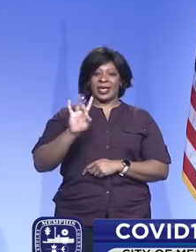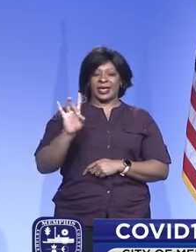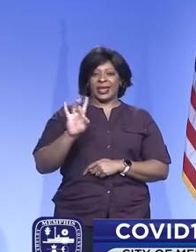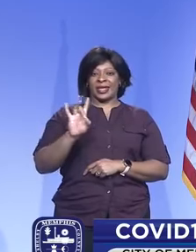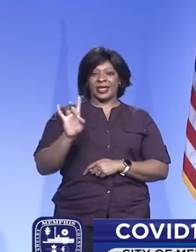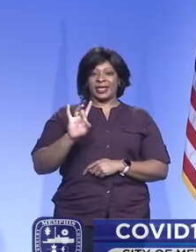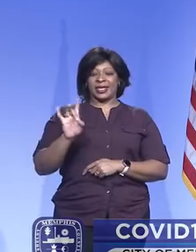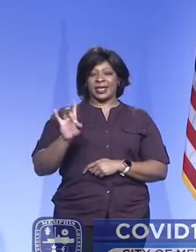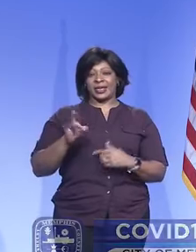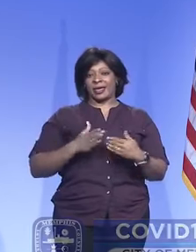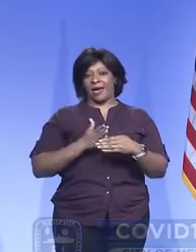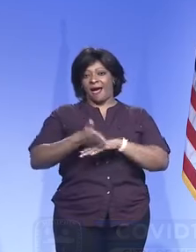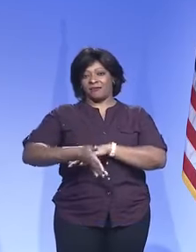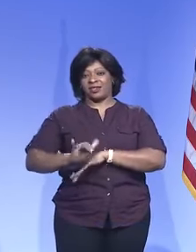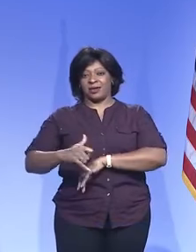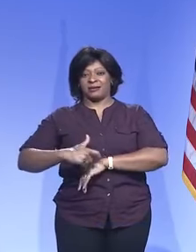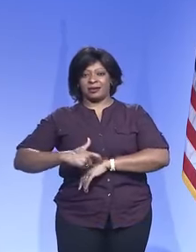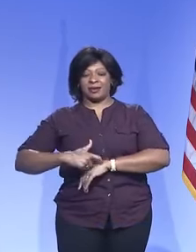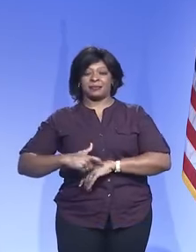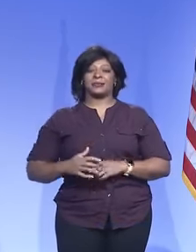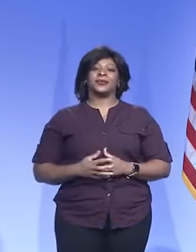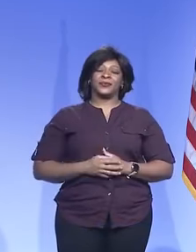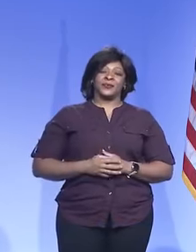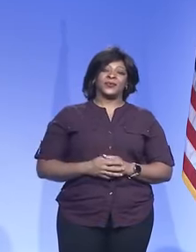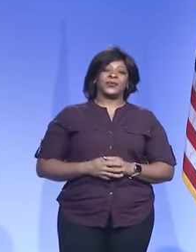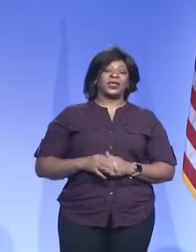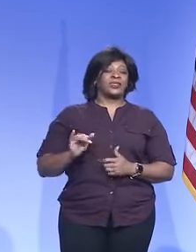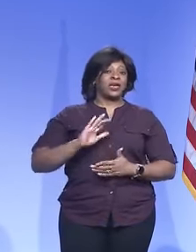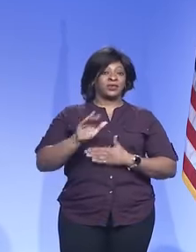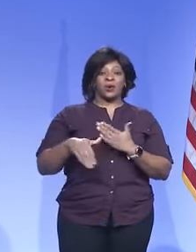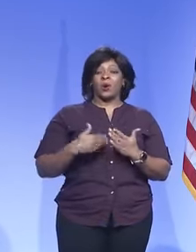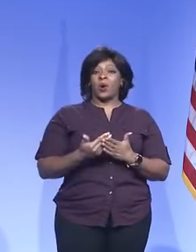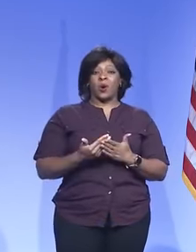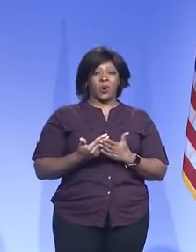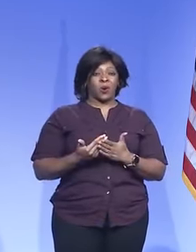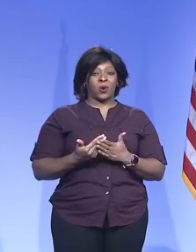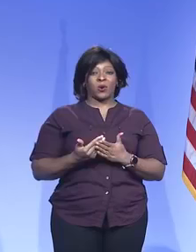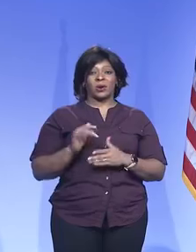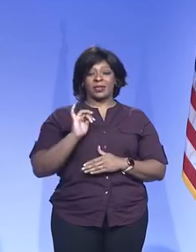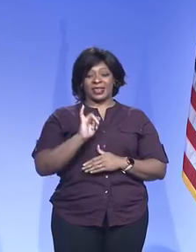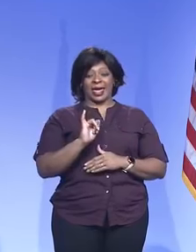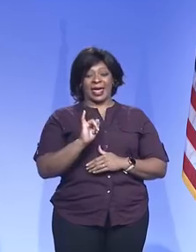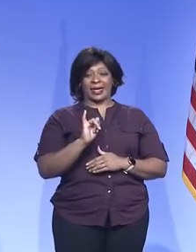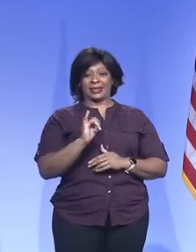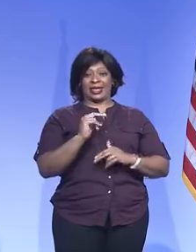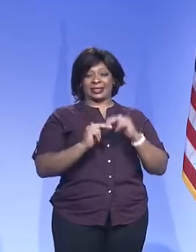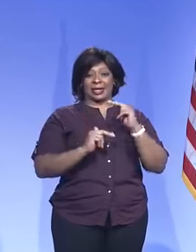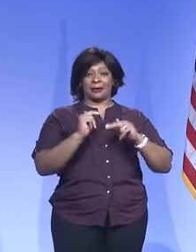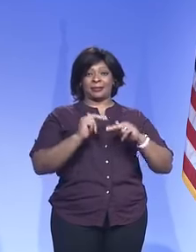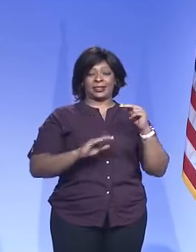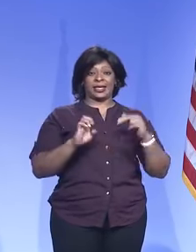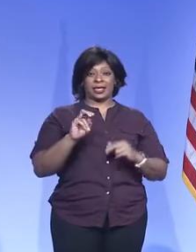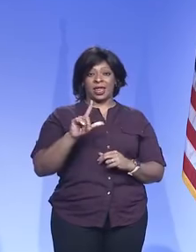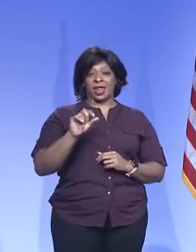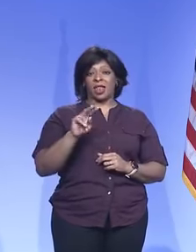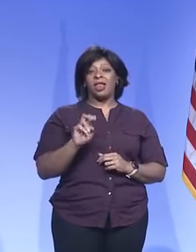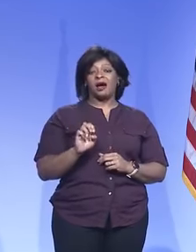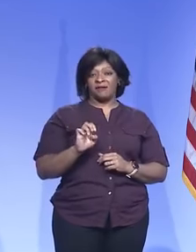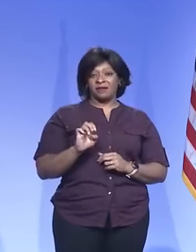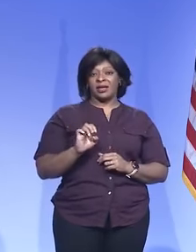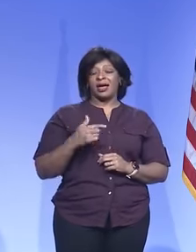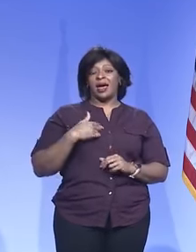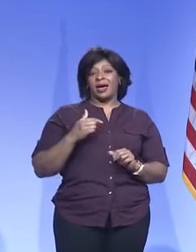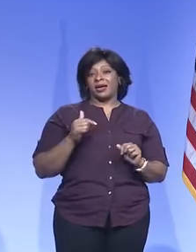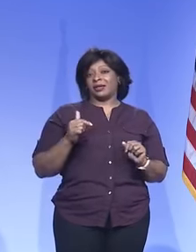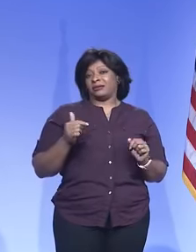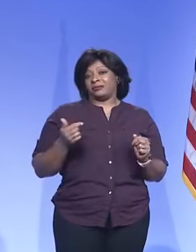o'clock or beyond. So that's all about that particular establishment that